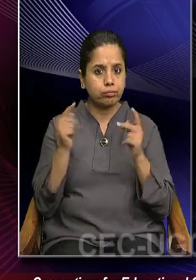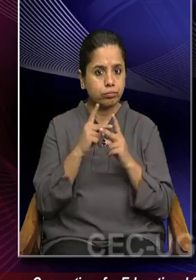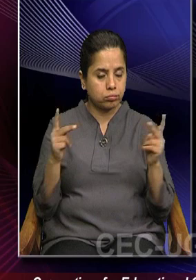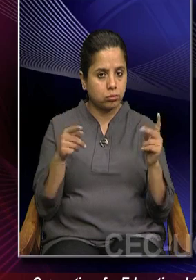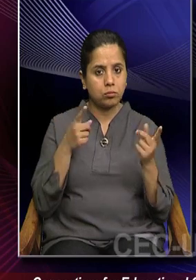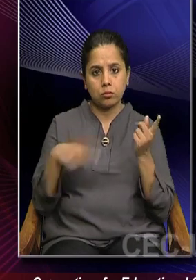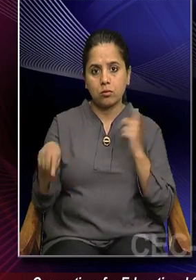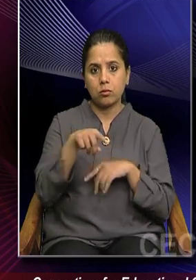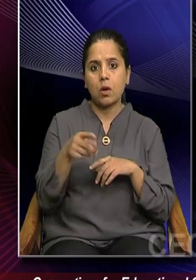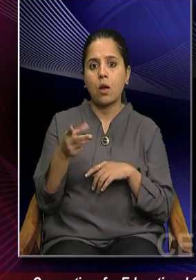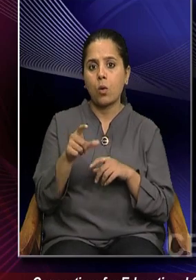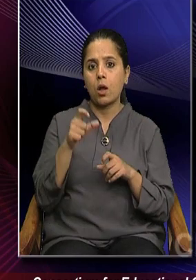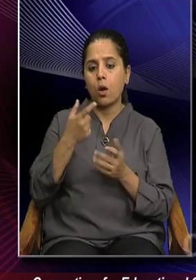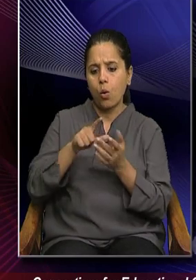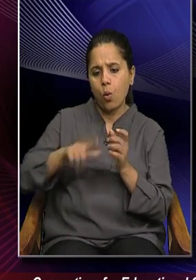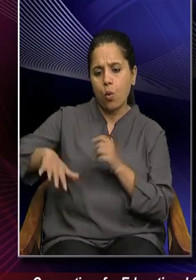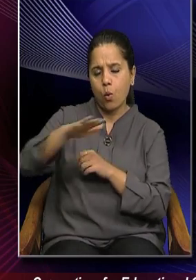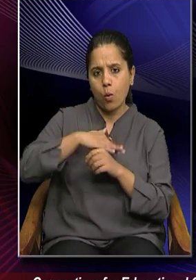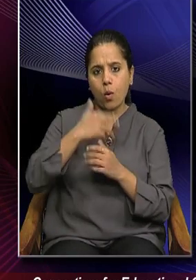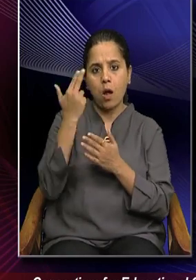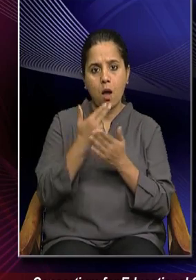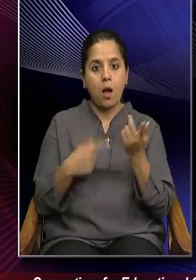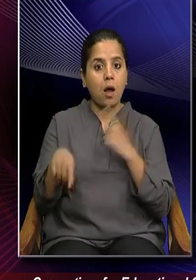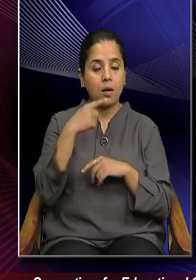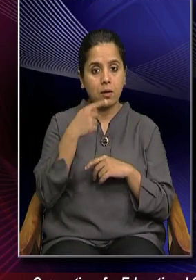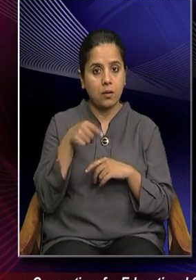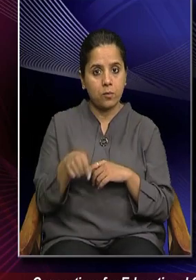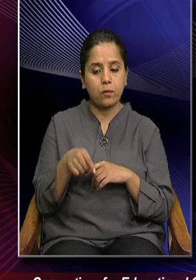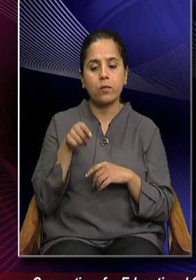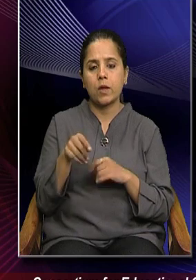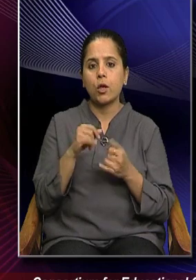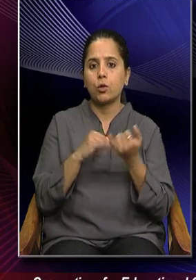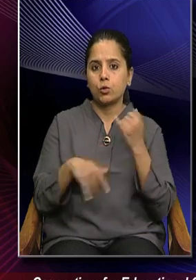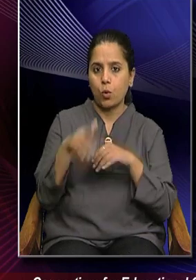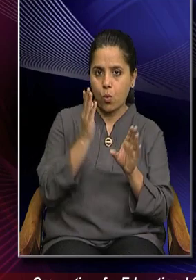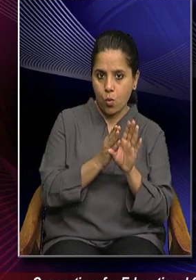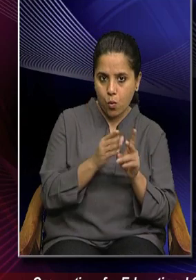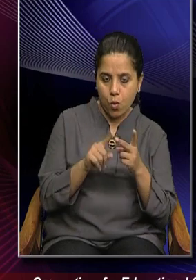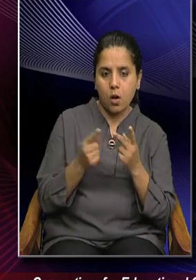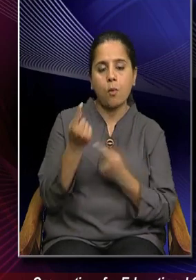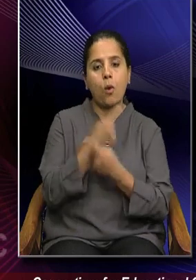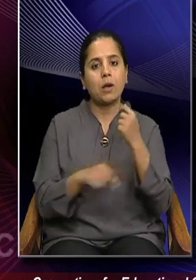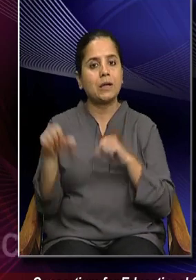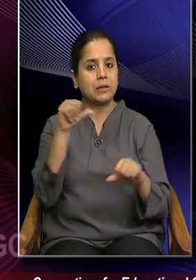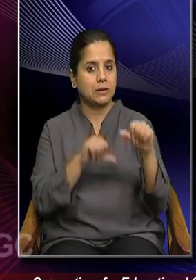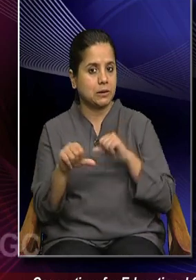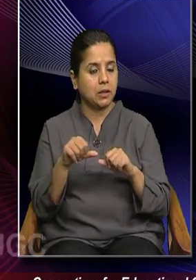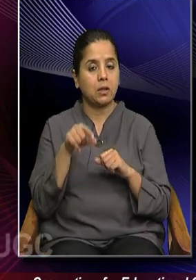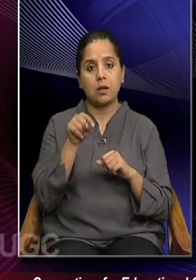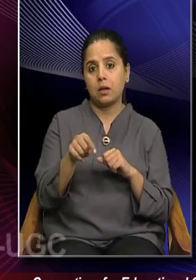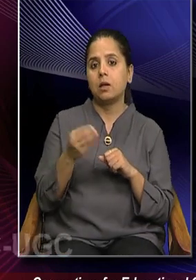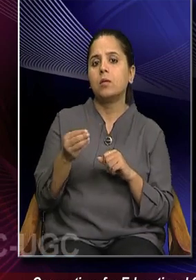the regional art forms in the sociology or the political science. There are